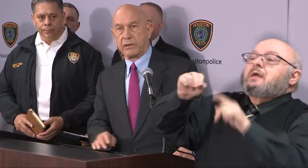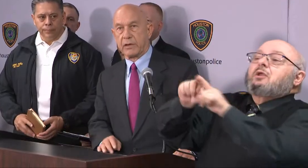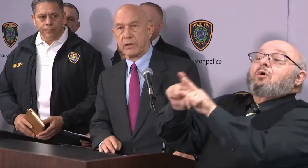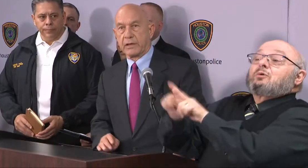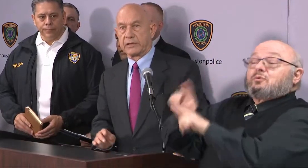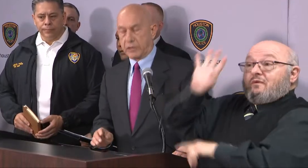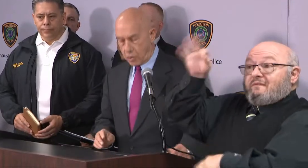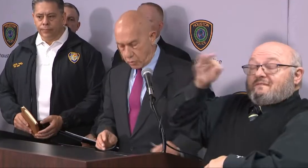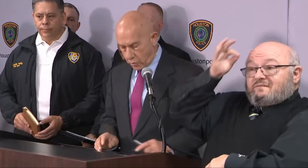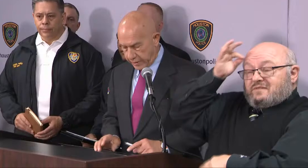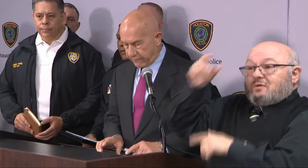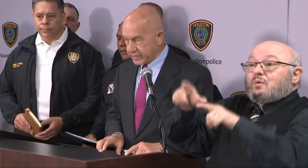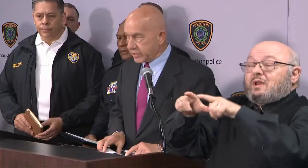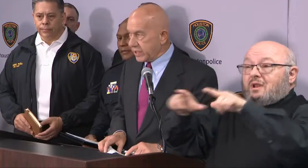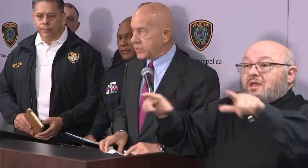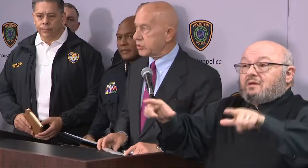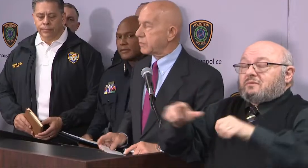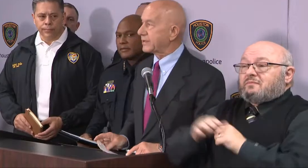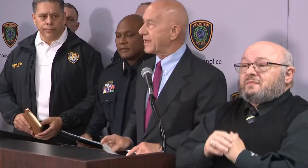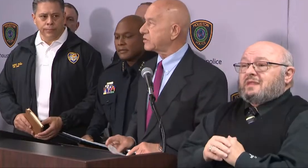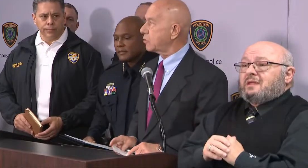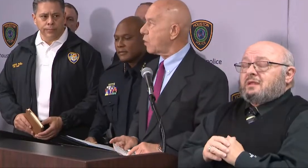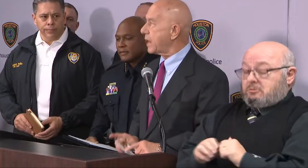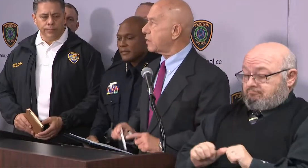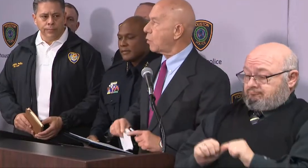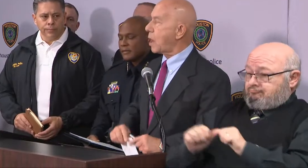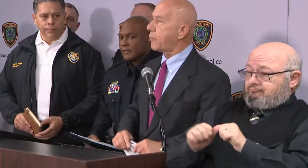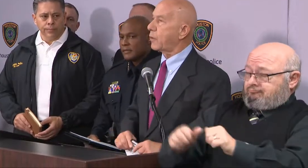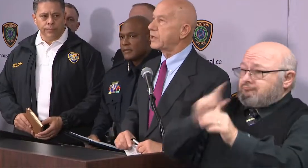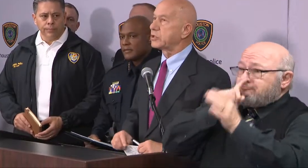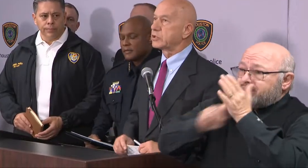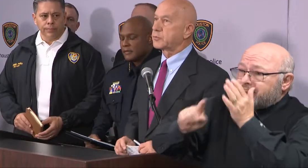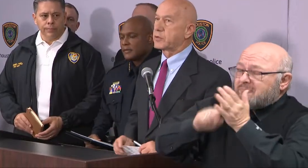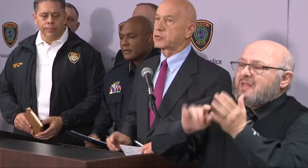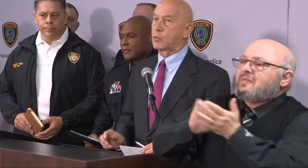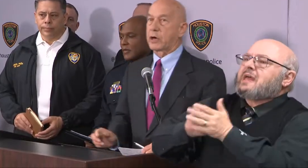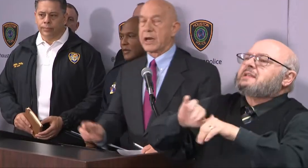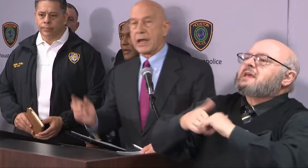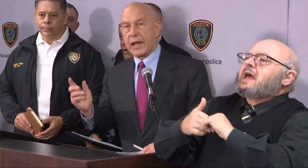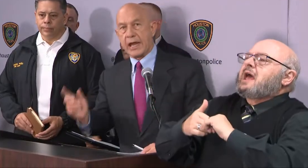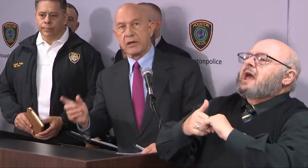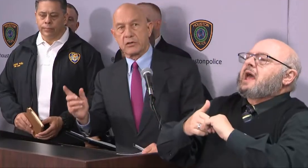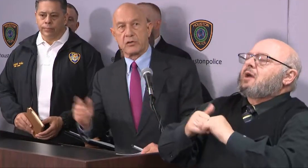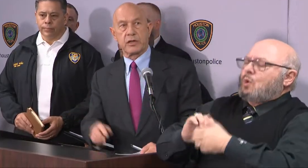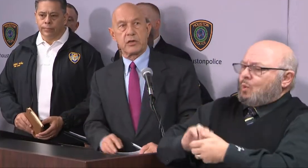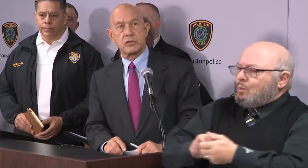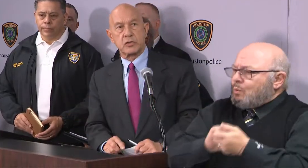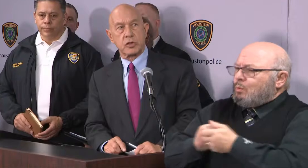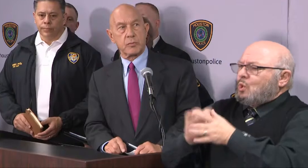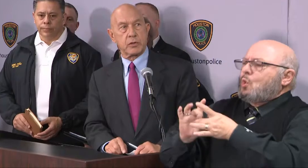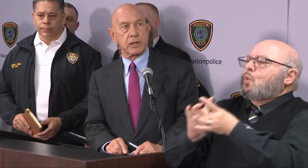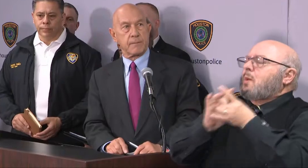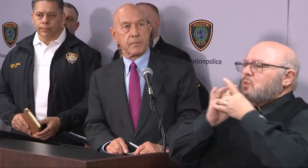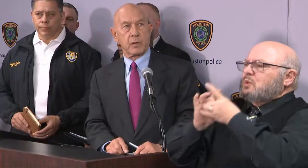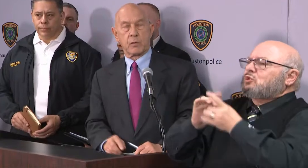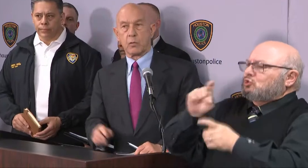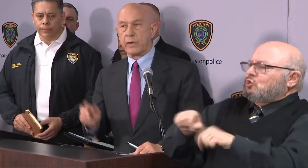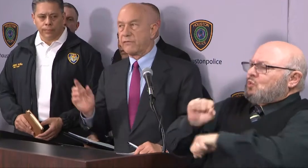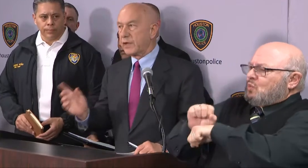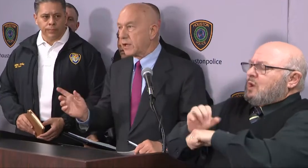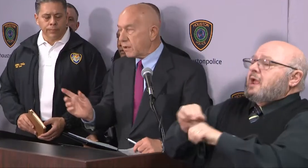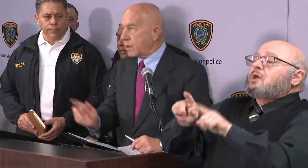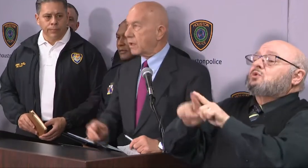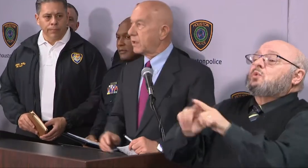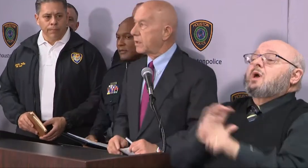level. It's an ongoing investigation, but that's the way cooperation is supposed to work. And to the Houston community,